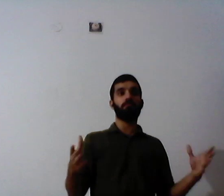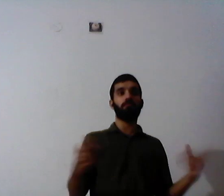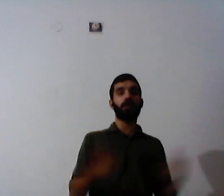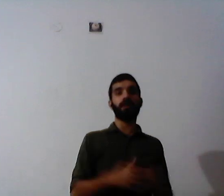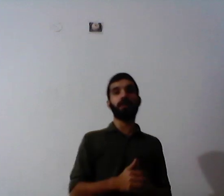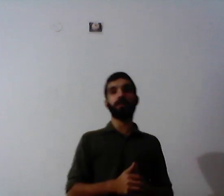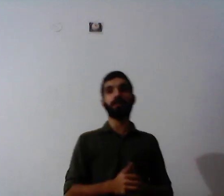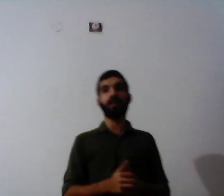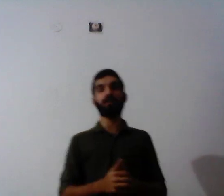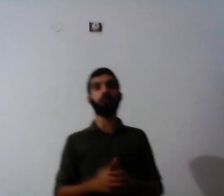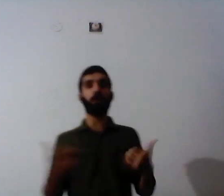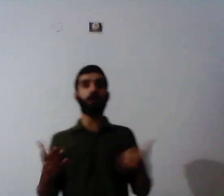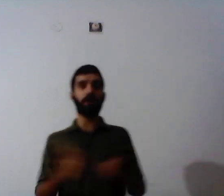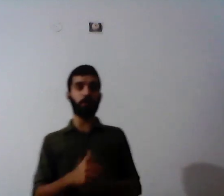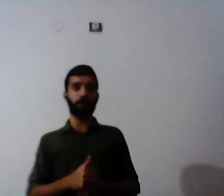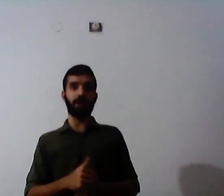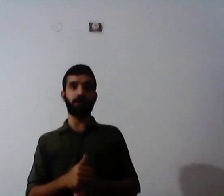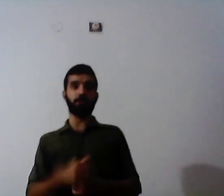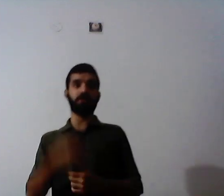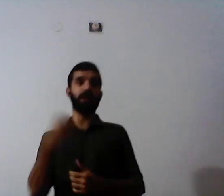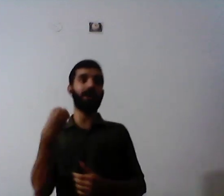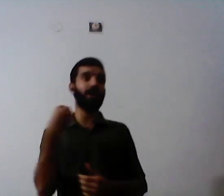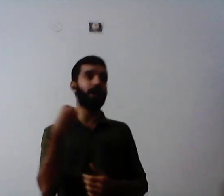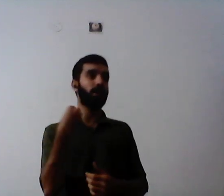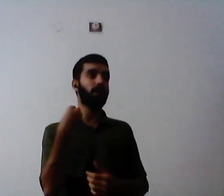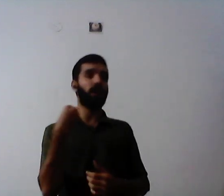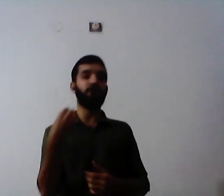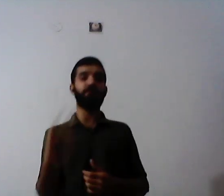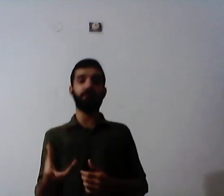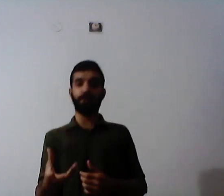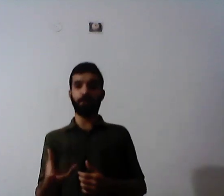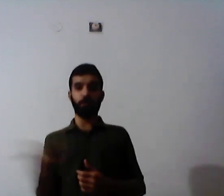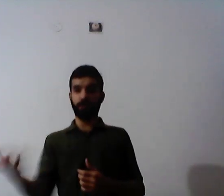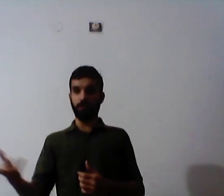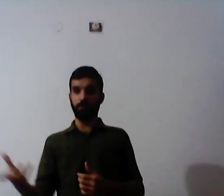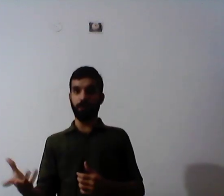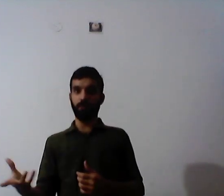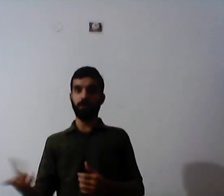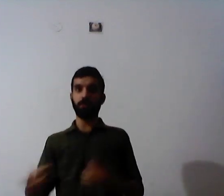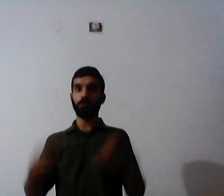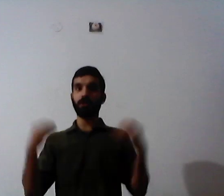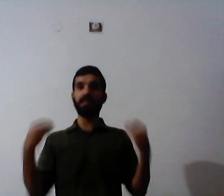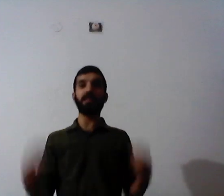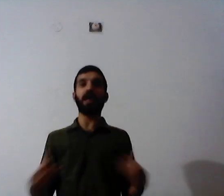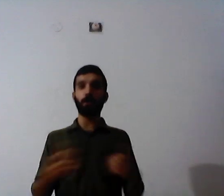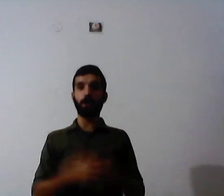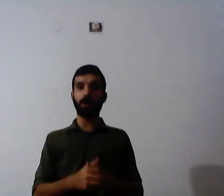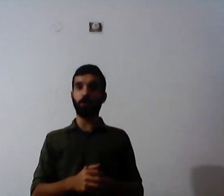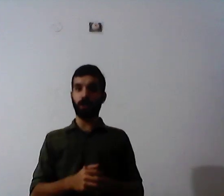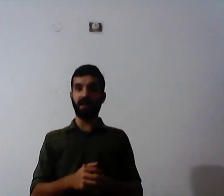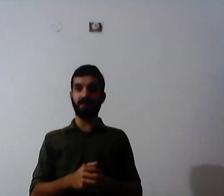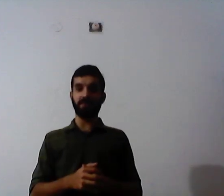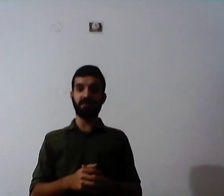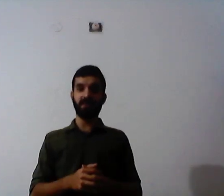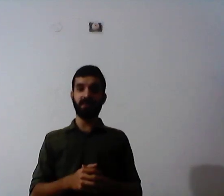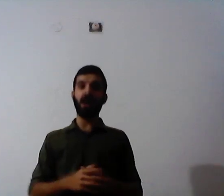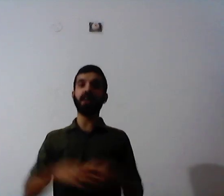Like let's take some aquatic organisms, say like a fish or something. So these aquatic organisms, are they